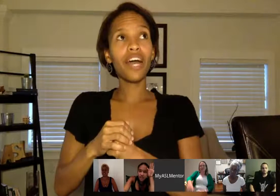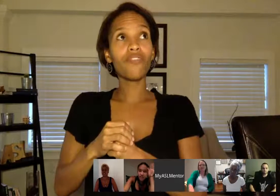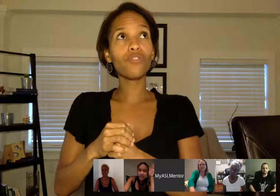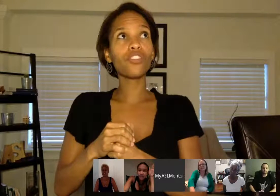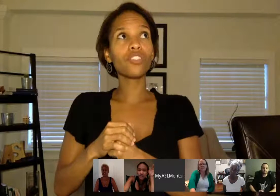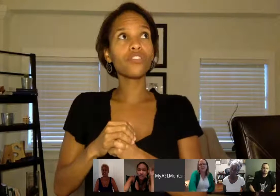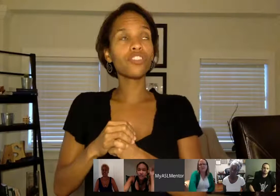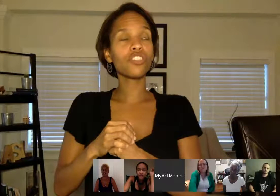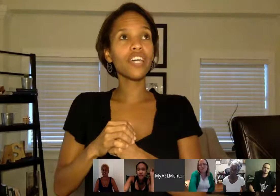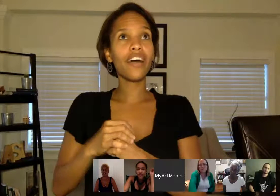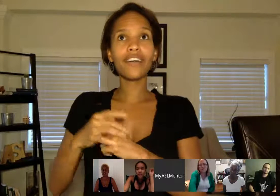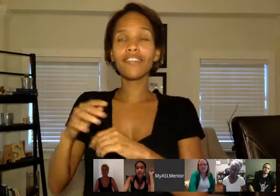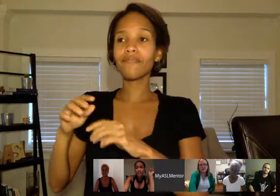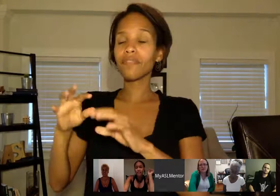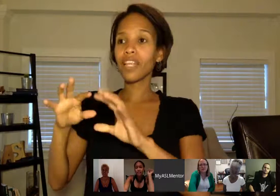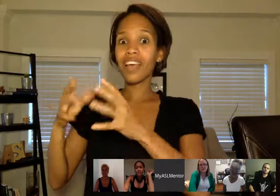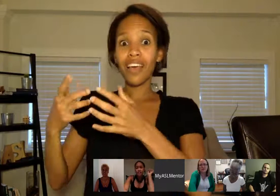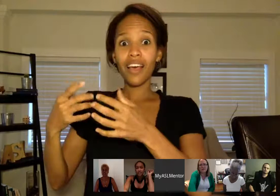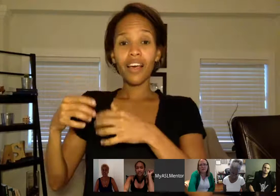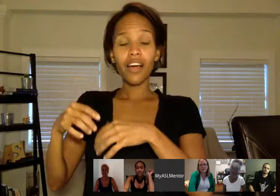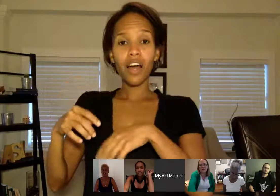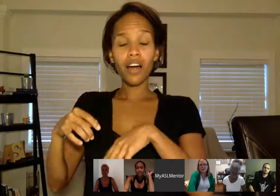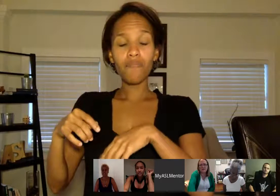did I have originally? I had,